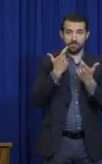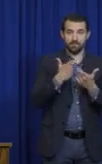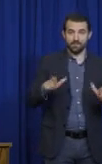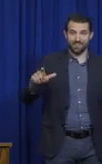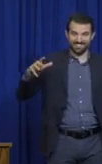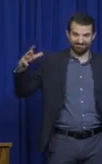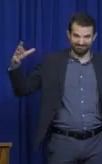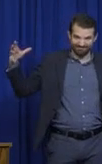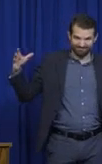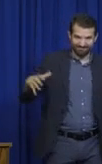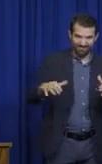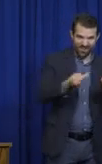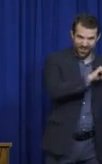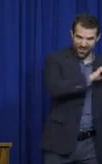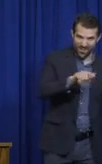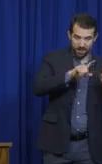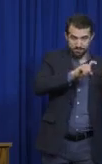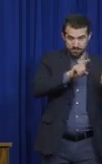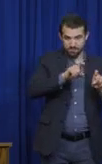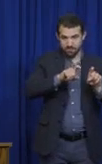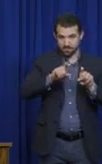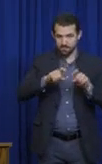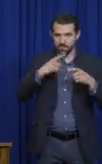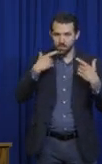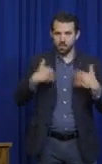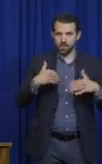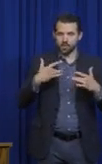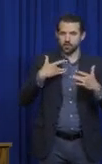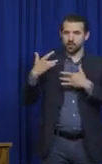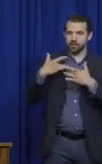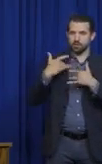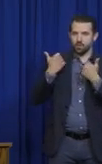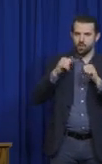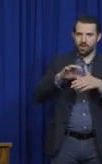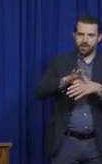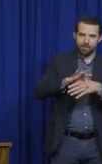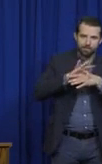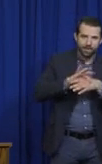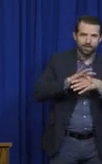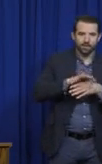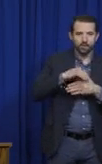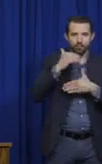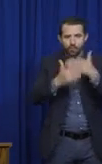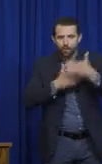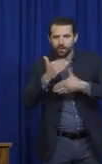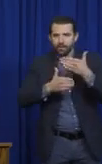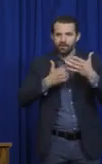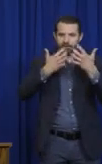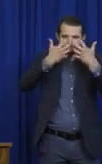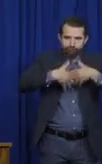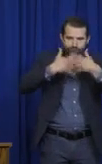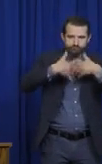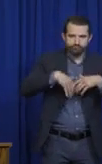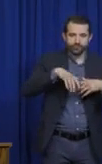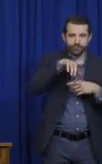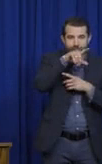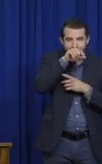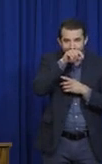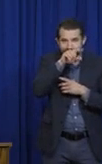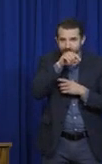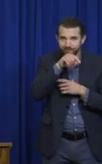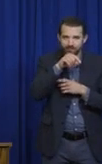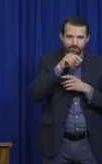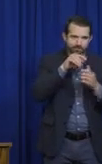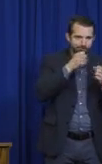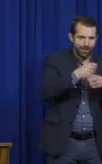as this, meat processing, poultry processing, we always want to make sure that we're testing everybody.